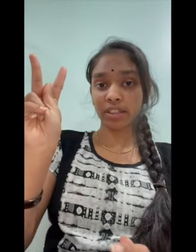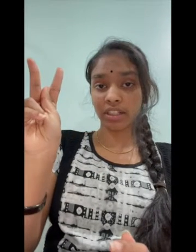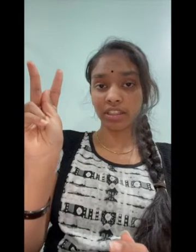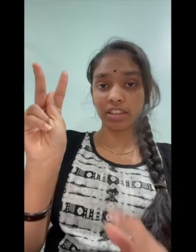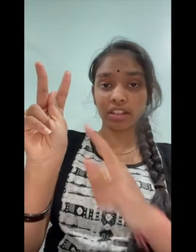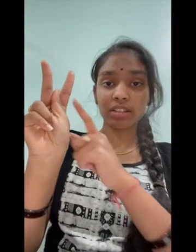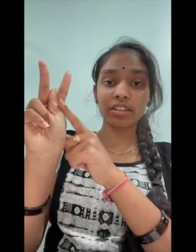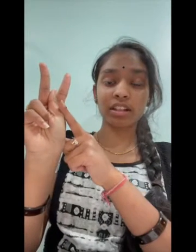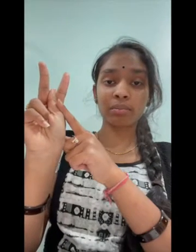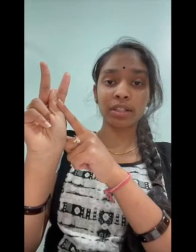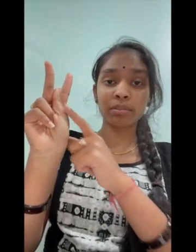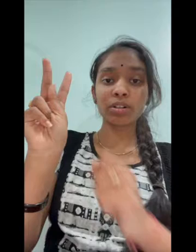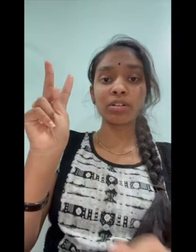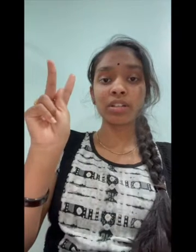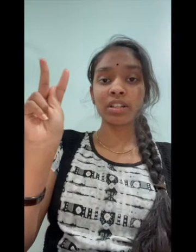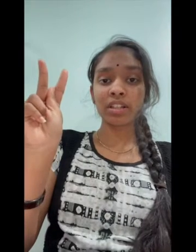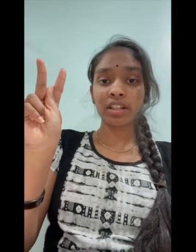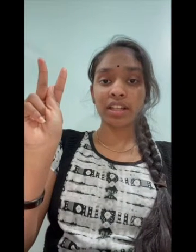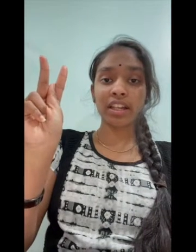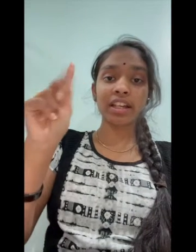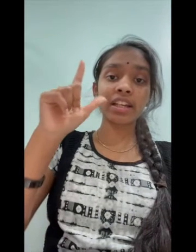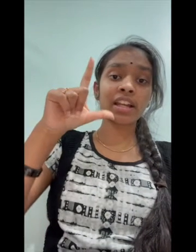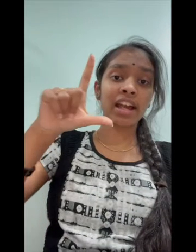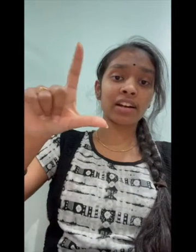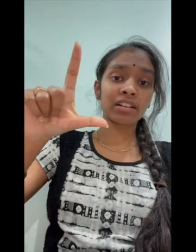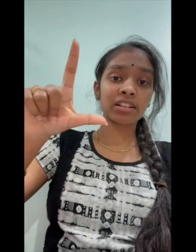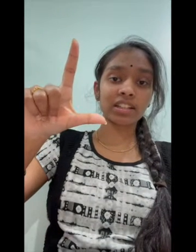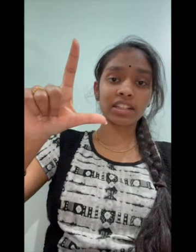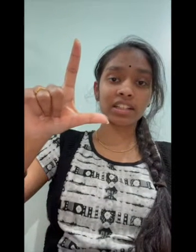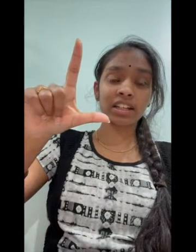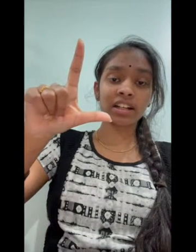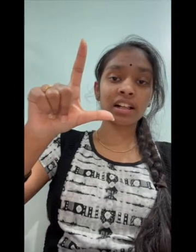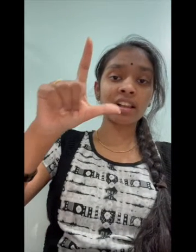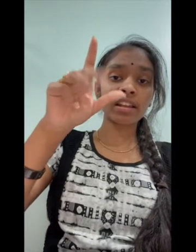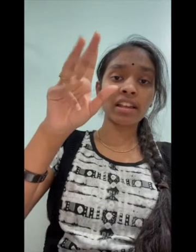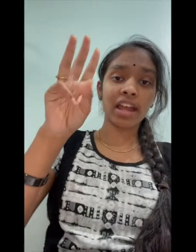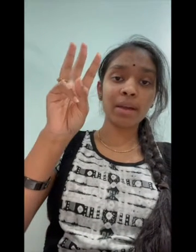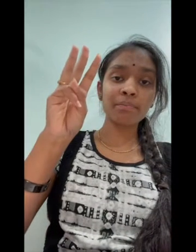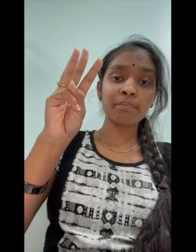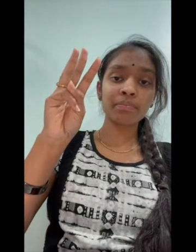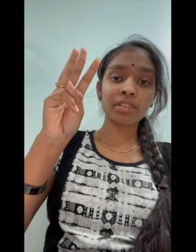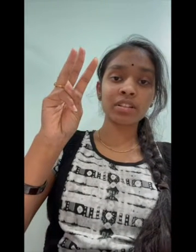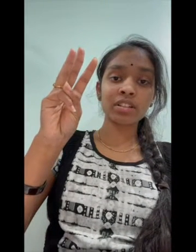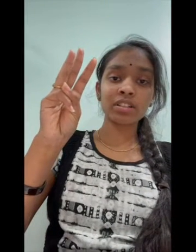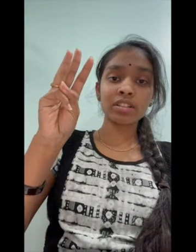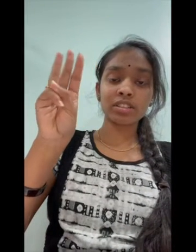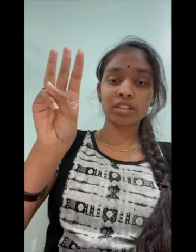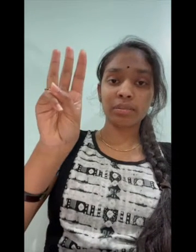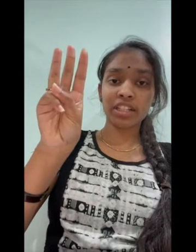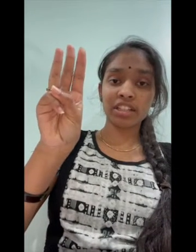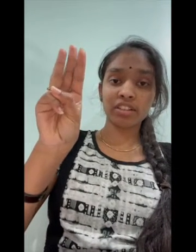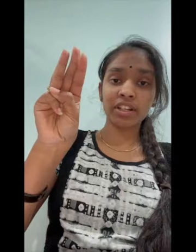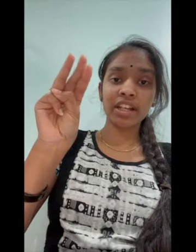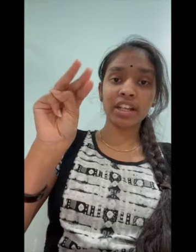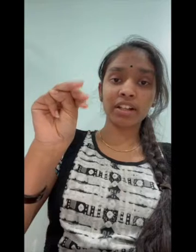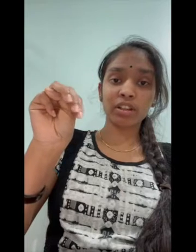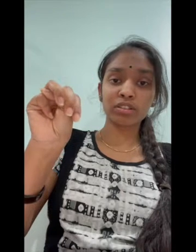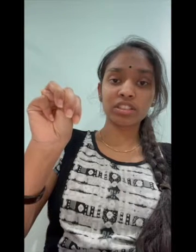the thumb in the middle. K, L, like the letter L. M, so make the 3 and close the